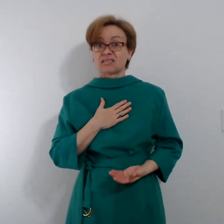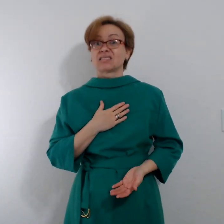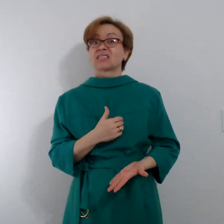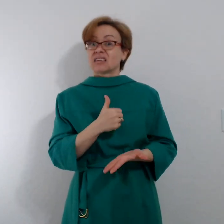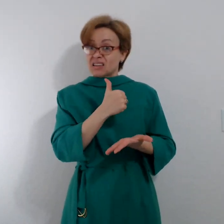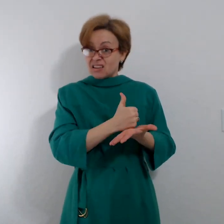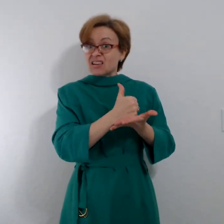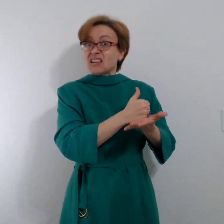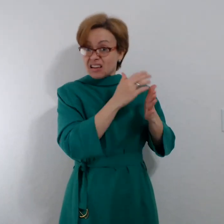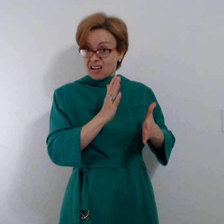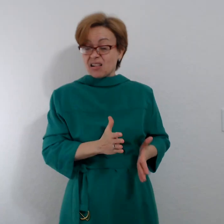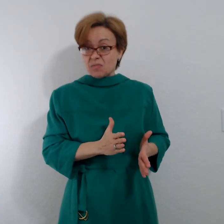back.